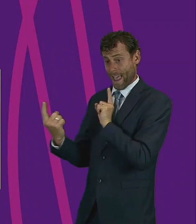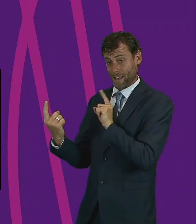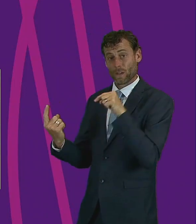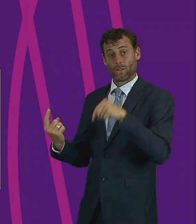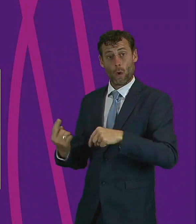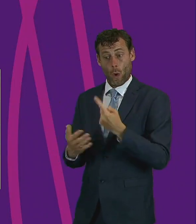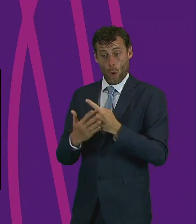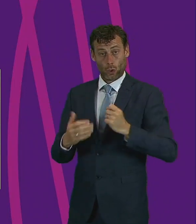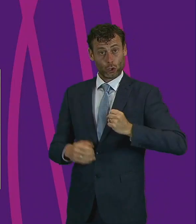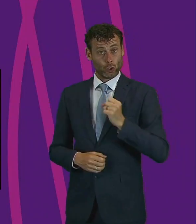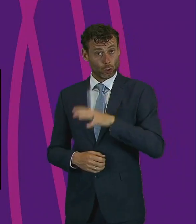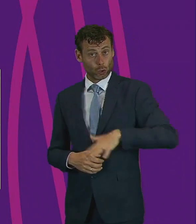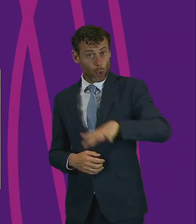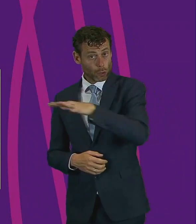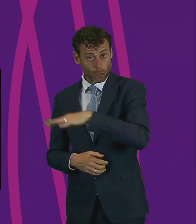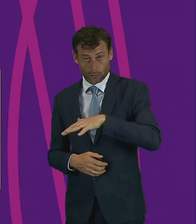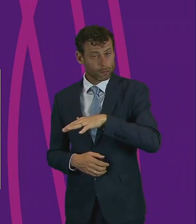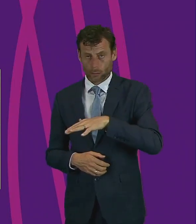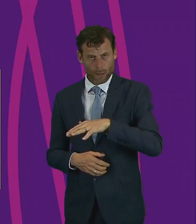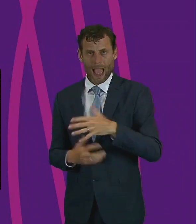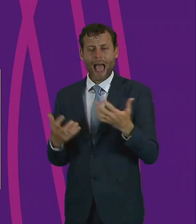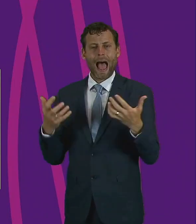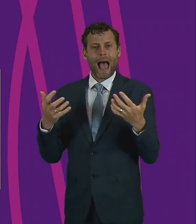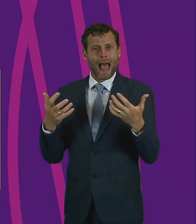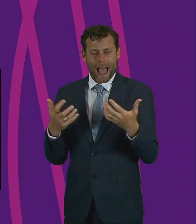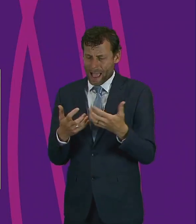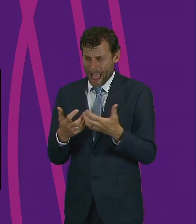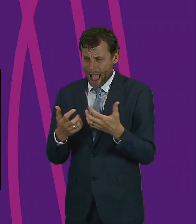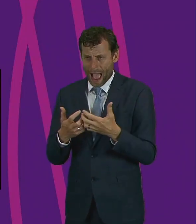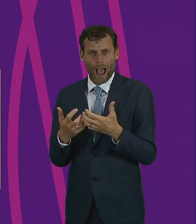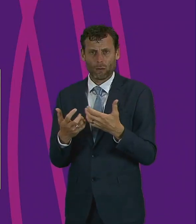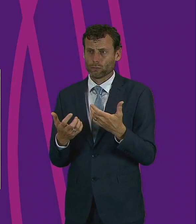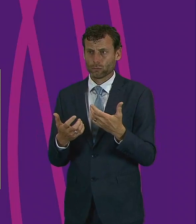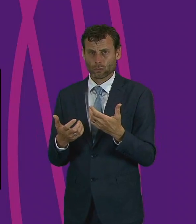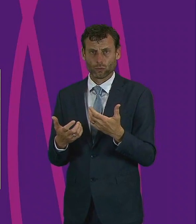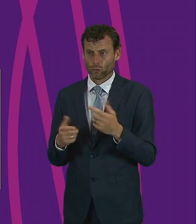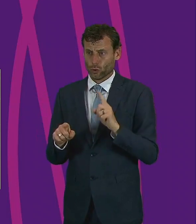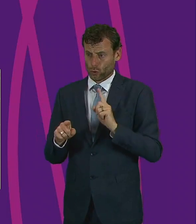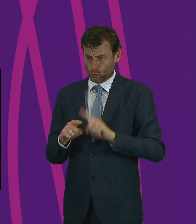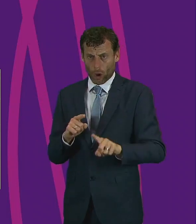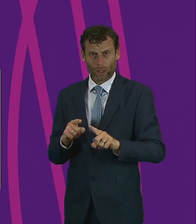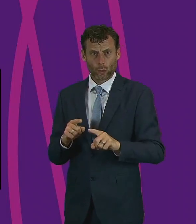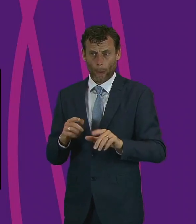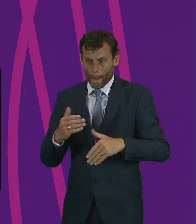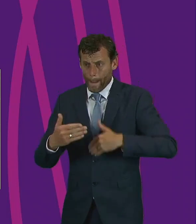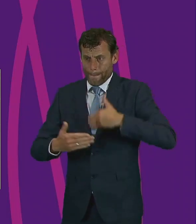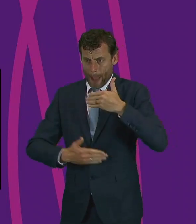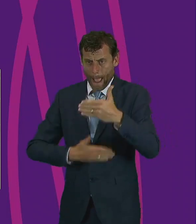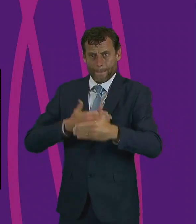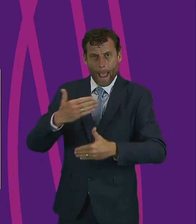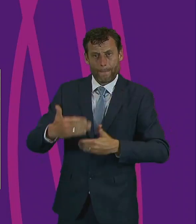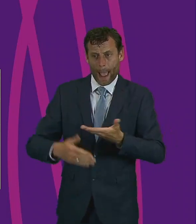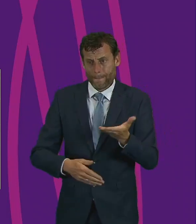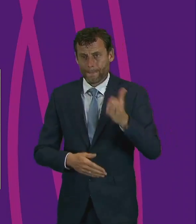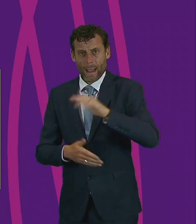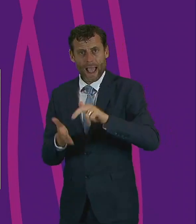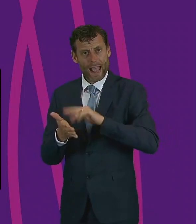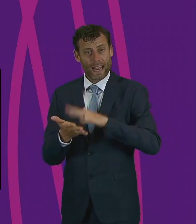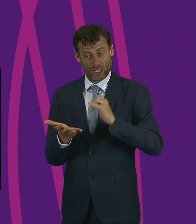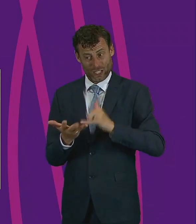Scotland, but to our opportunity to use whatever chance we have to begin to restart our NHS. Thank